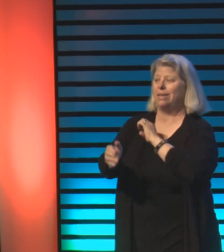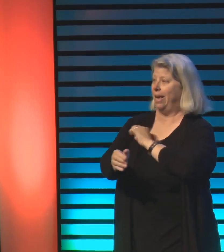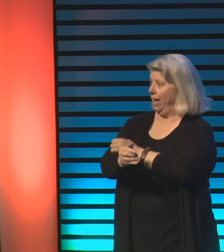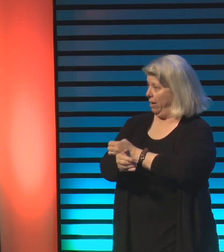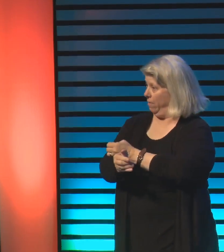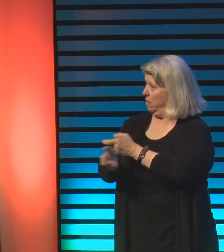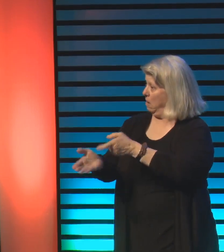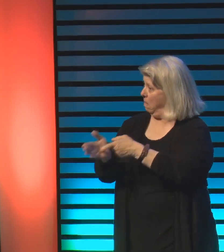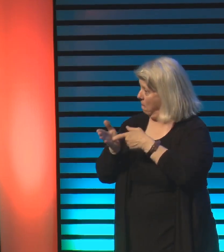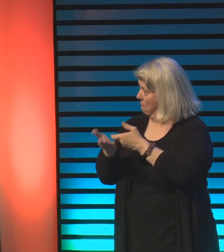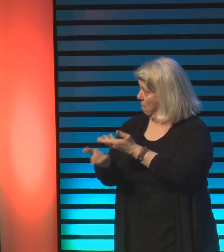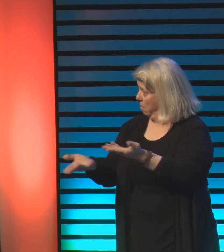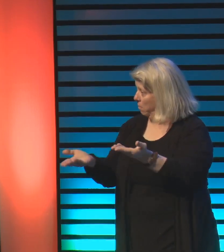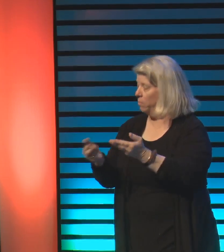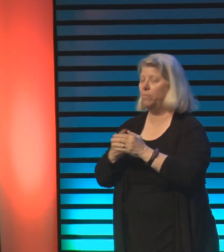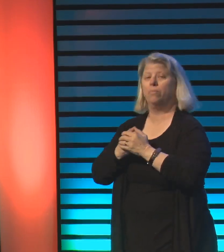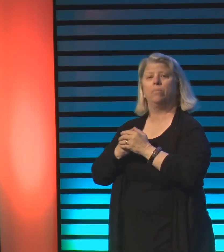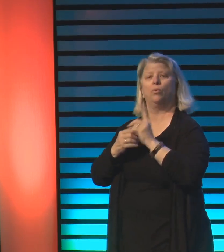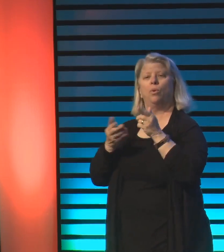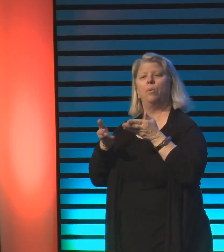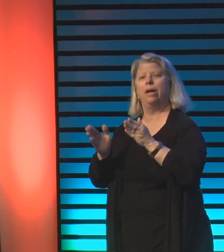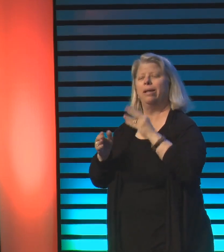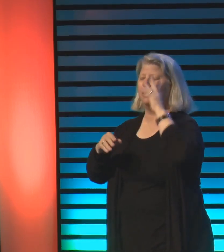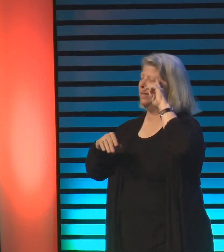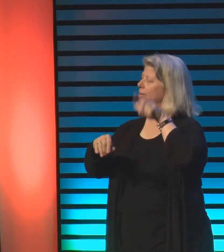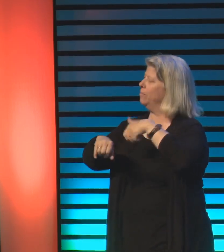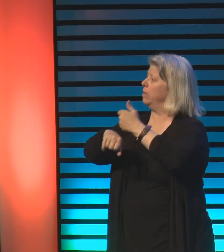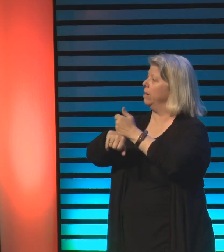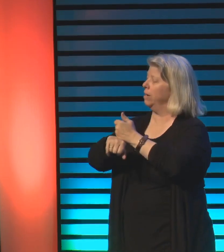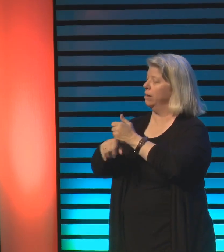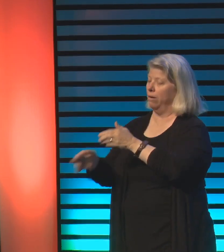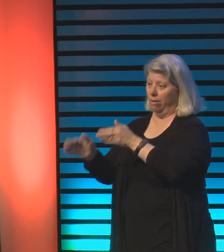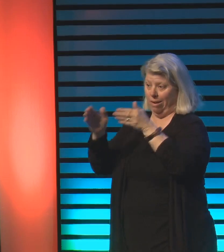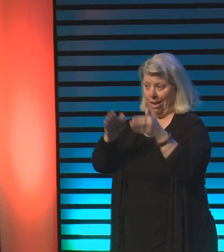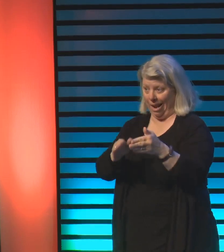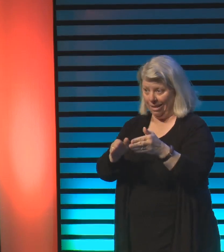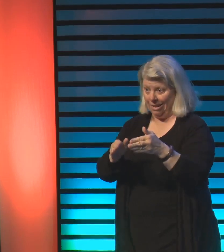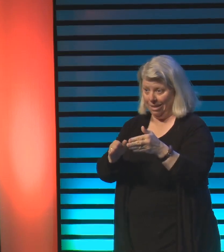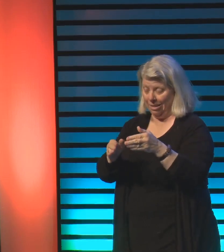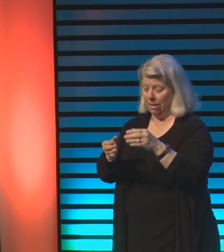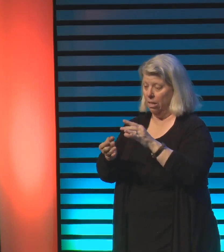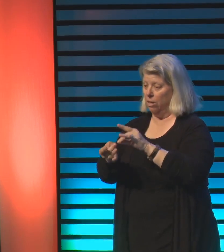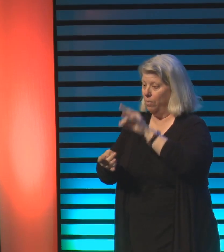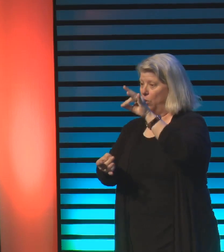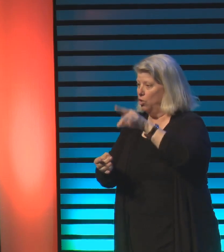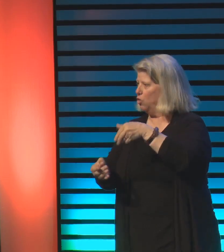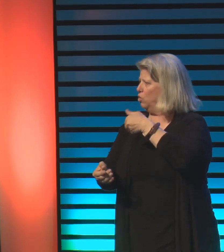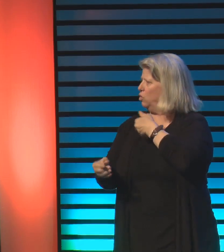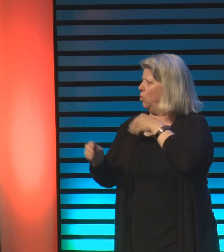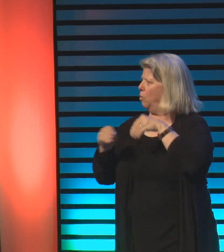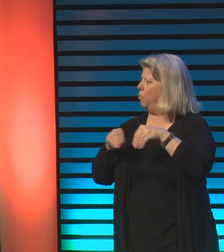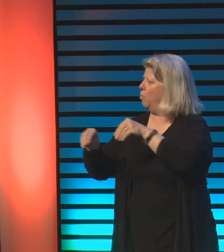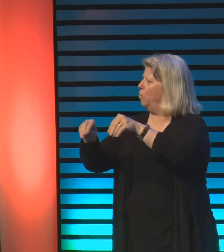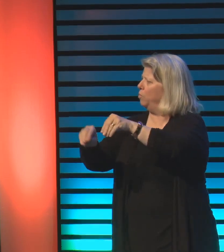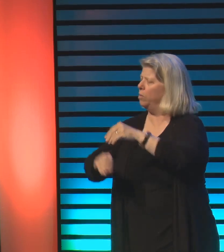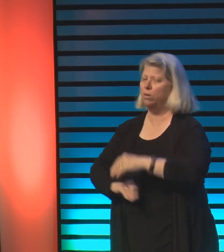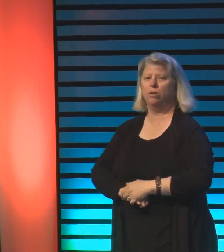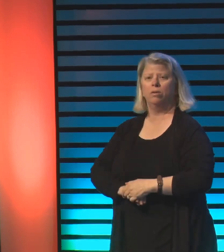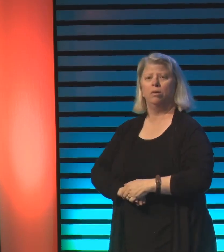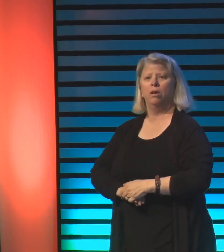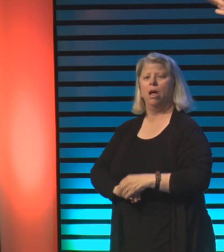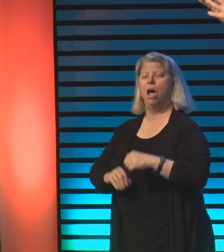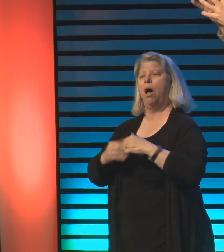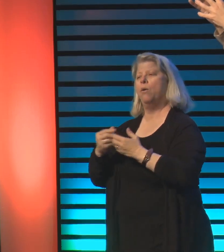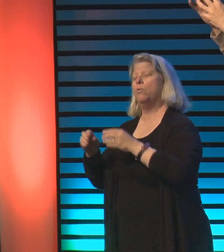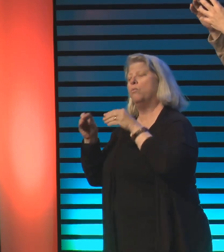you? Right? That's one way to think about this. Then we can talk about spiritual soul movement. Right? How do we